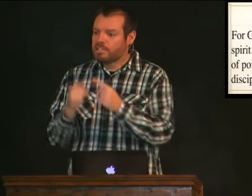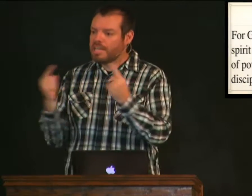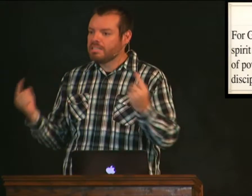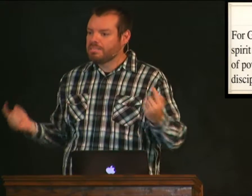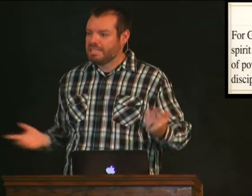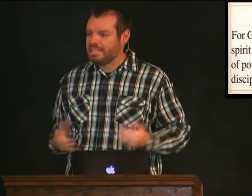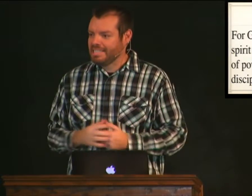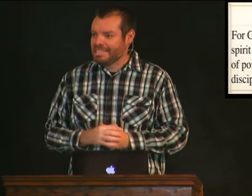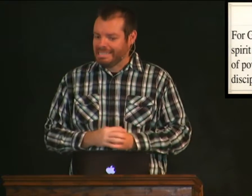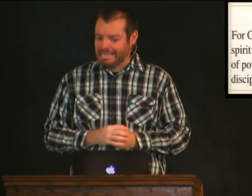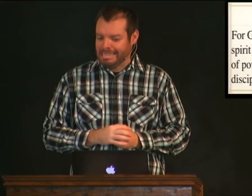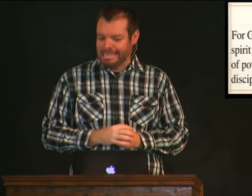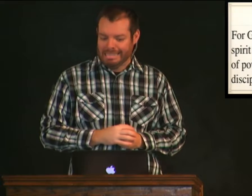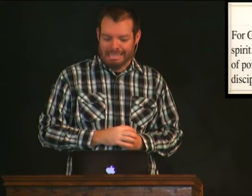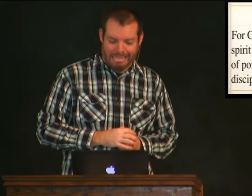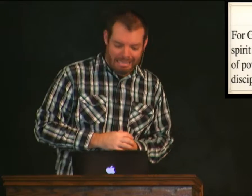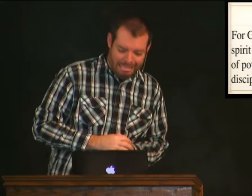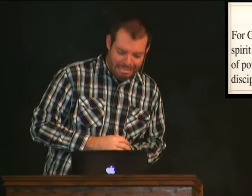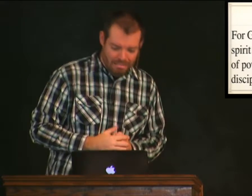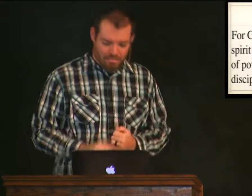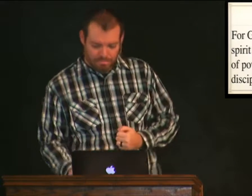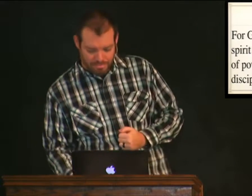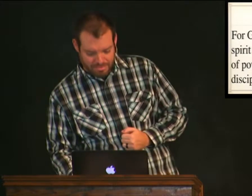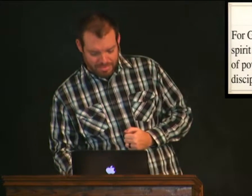What about your enemy?